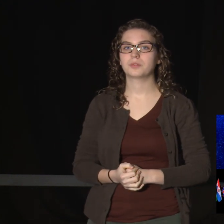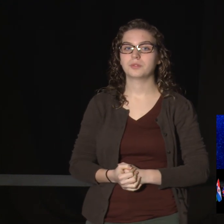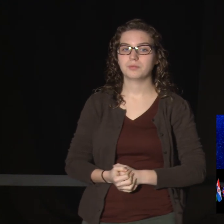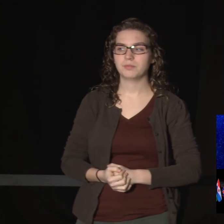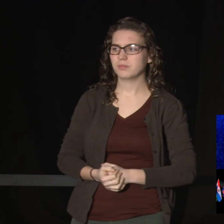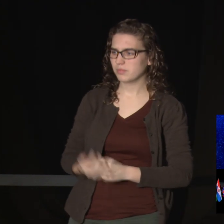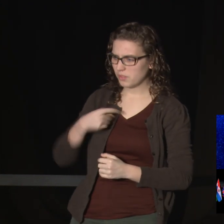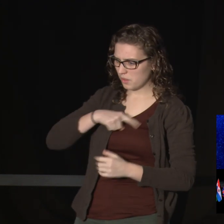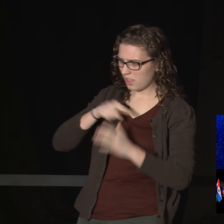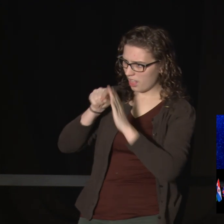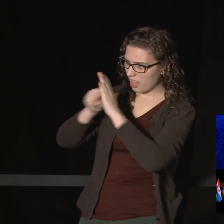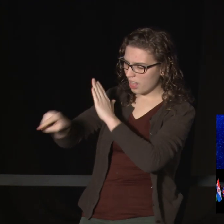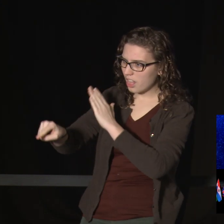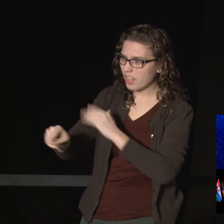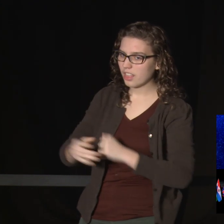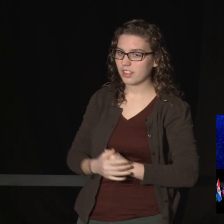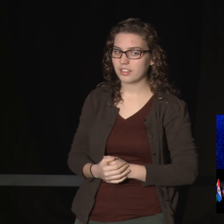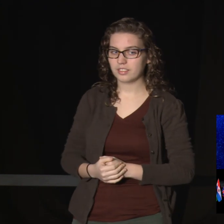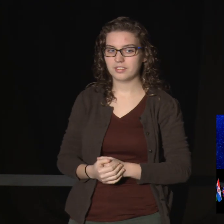We'll kill you.